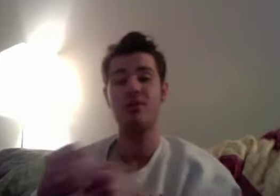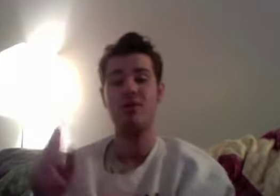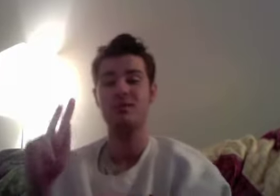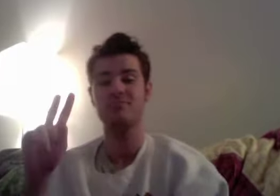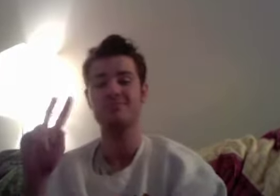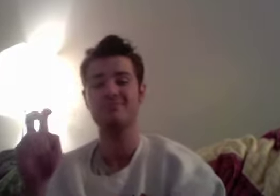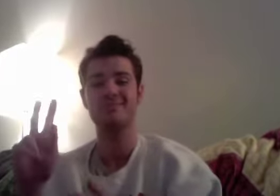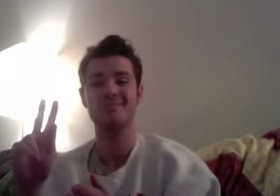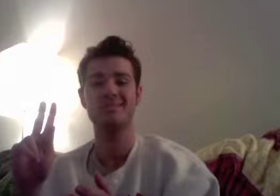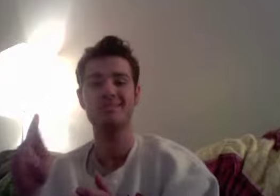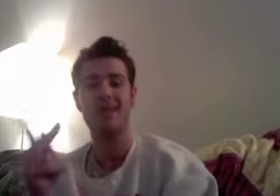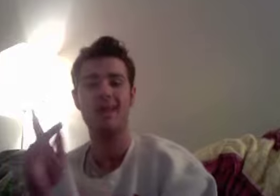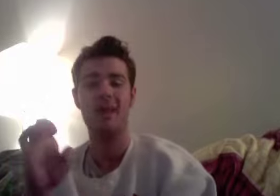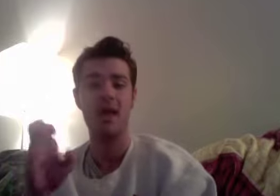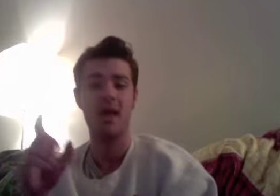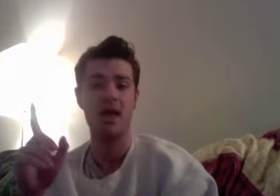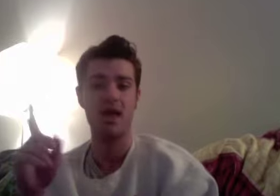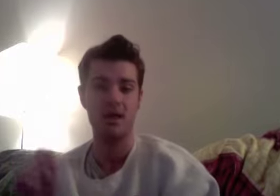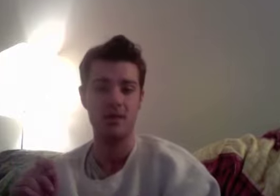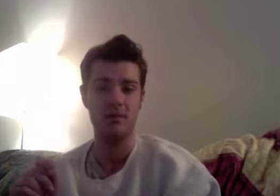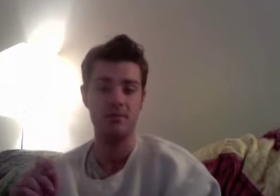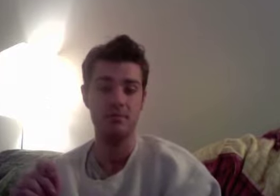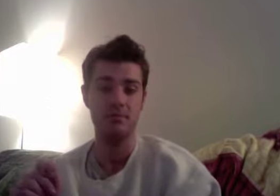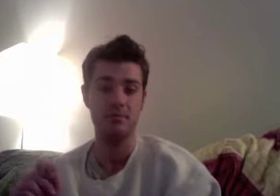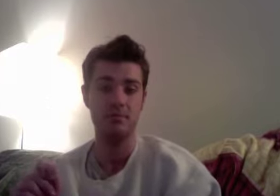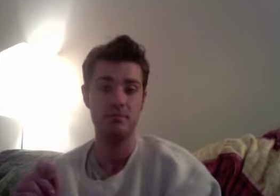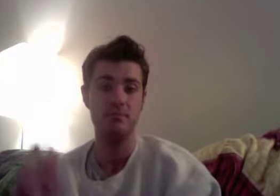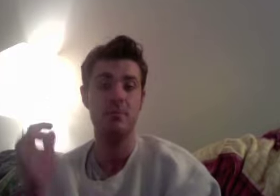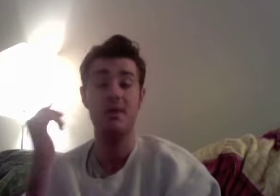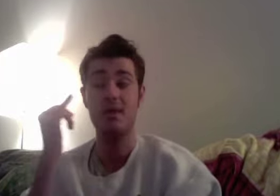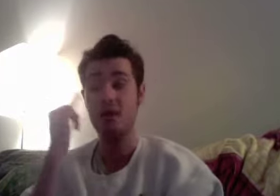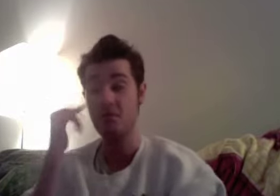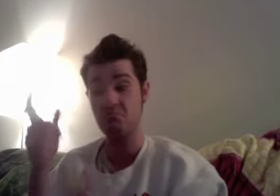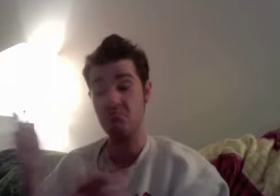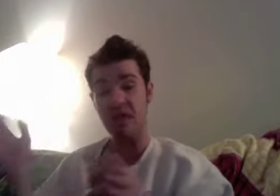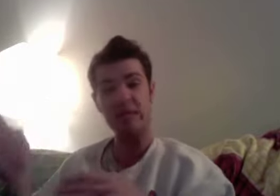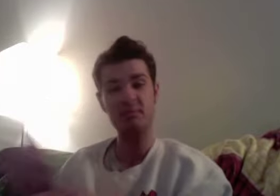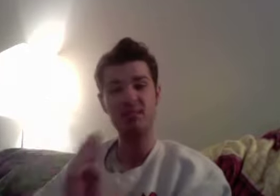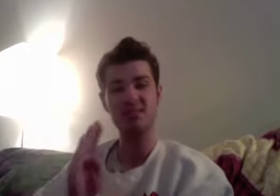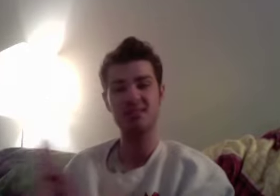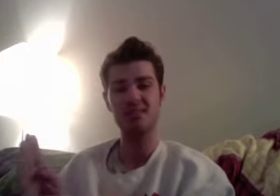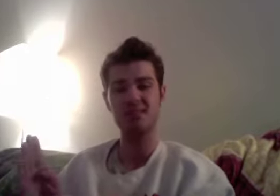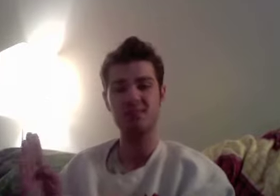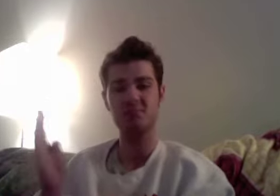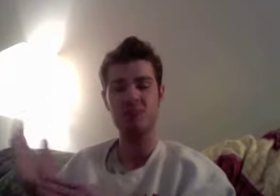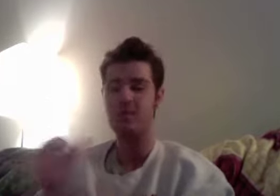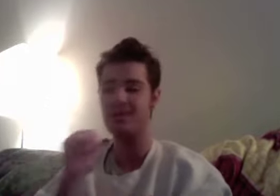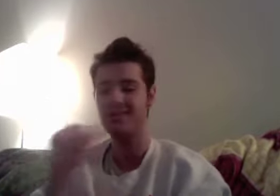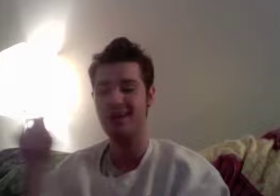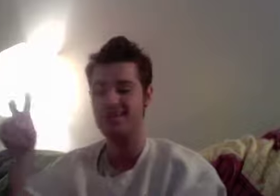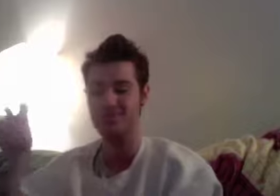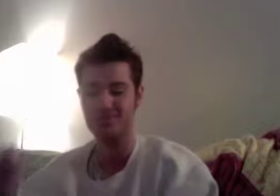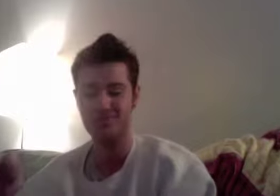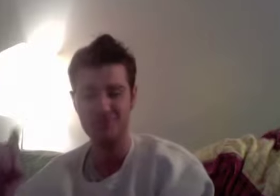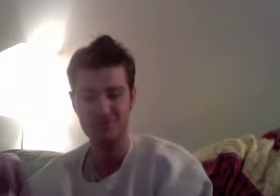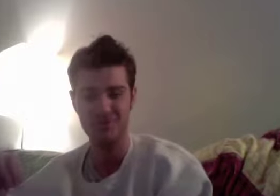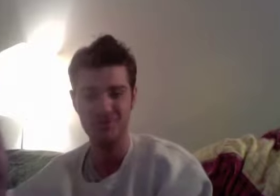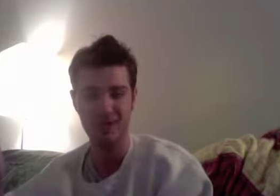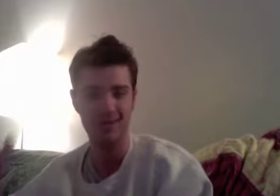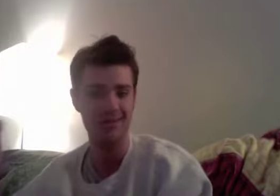checks. Now that depends again on the size of your corporation. If it's really huge and you're talking, several hundred or even thousands of people, obviously that's not practical.